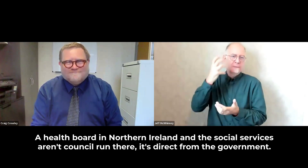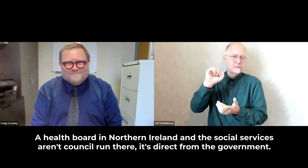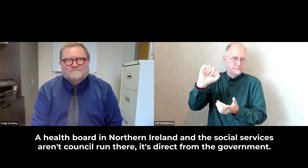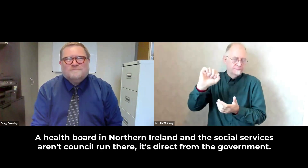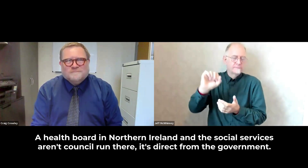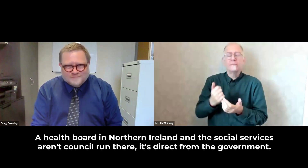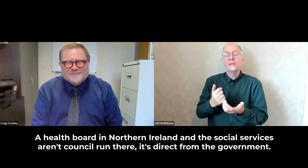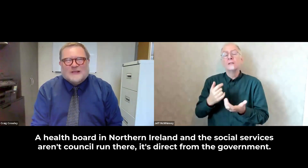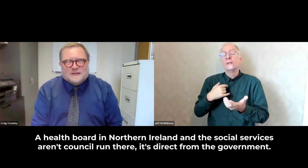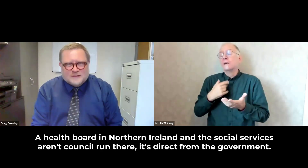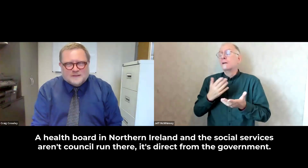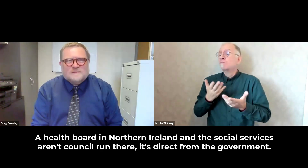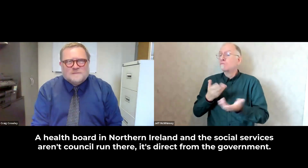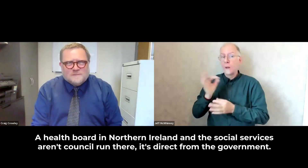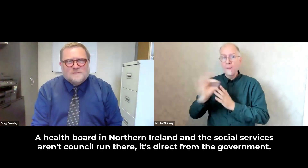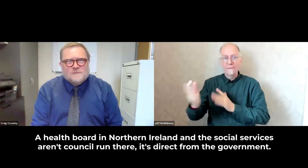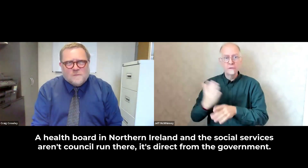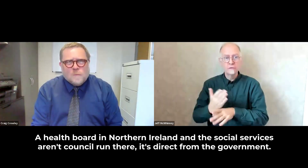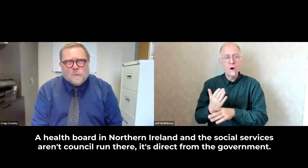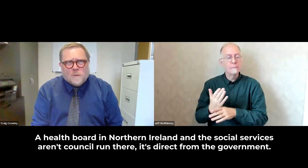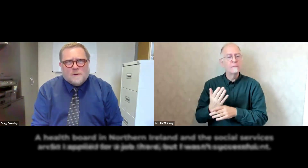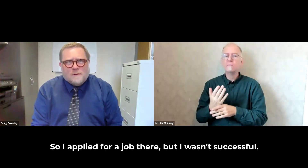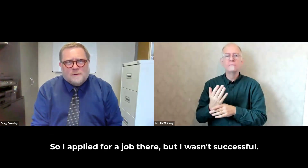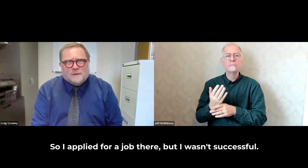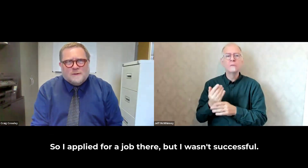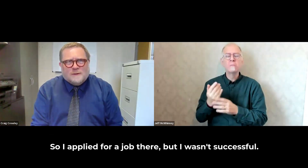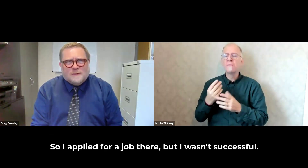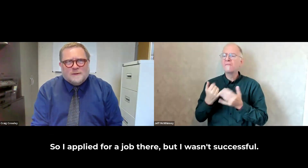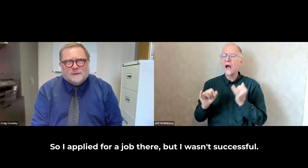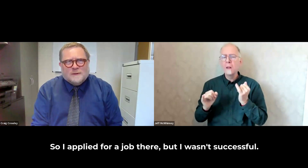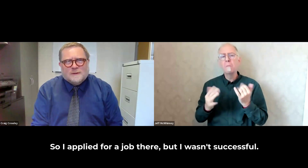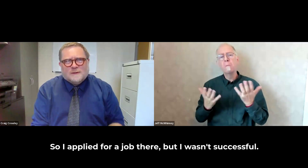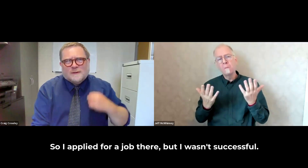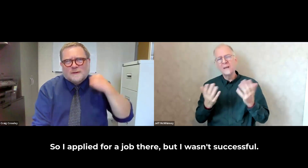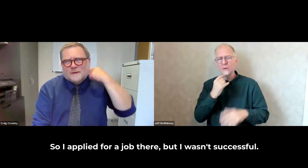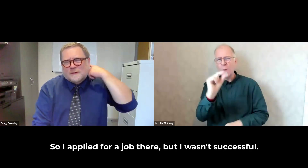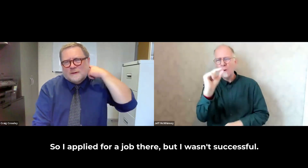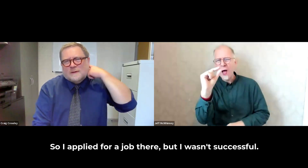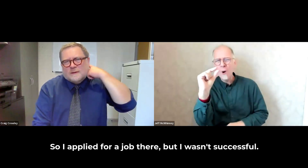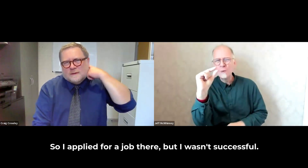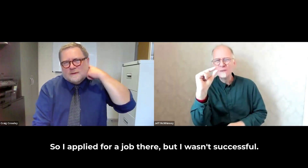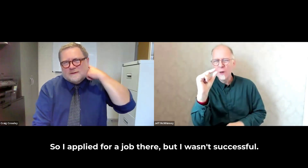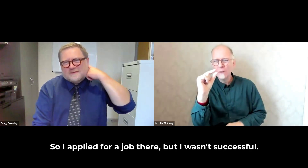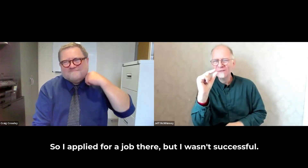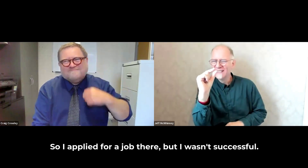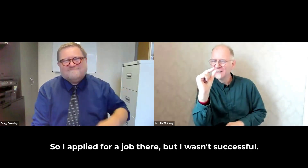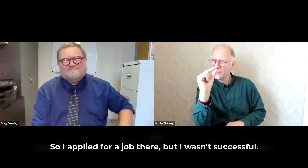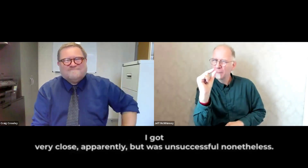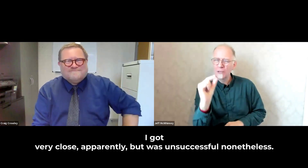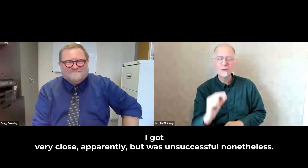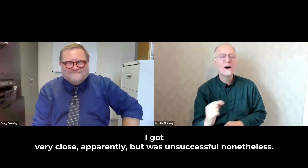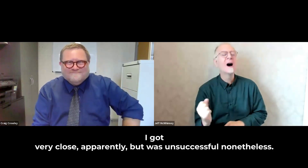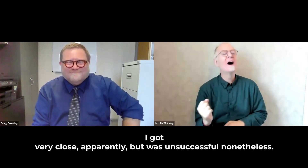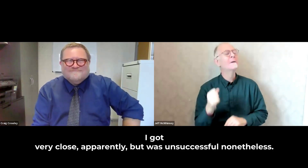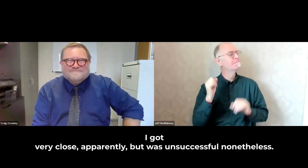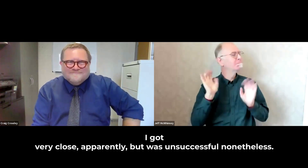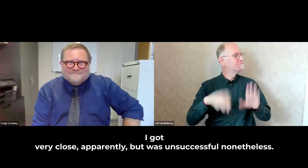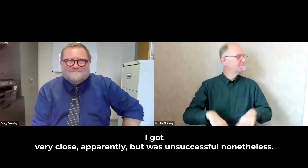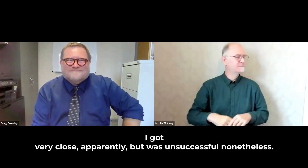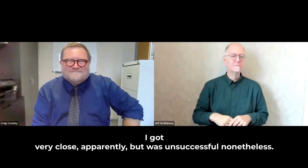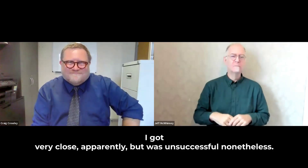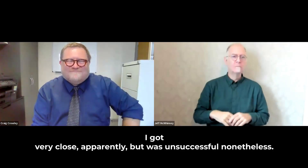and the social services aren't council run there; it's direct from the government. So I applied for a job there, but wasn't successful. I got very